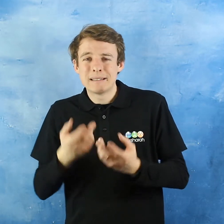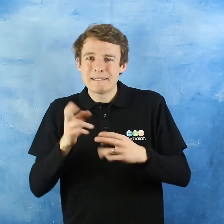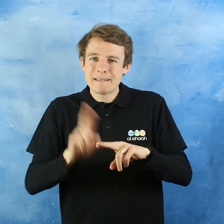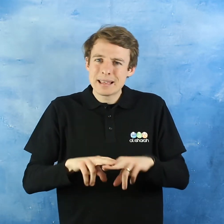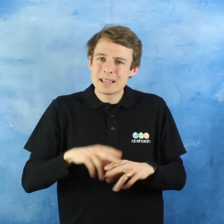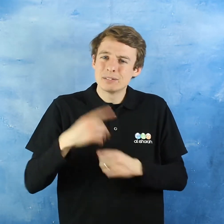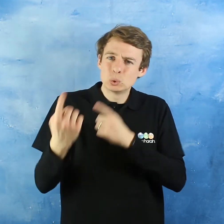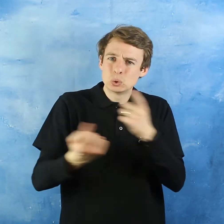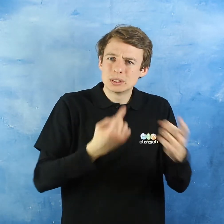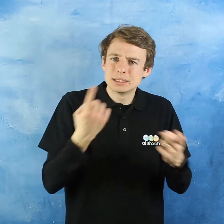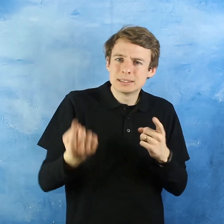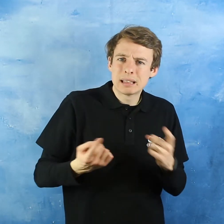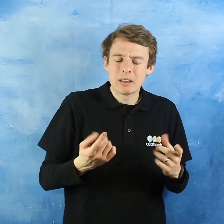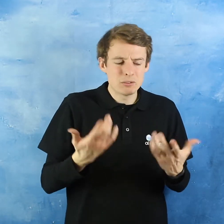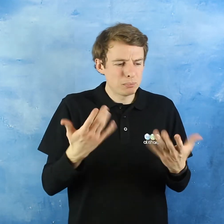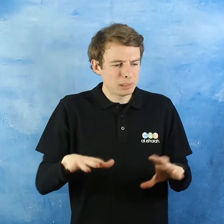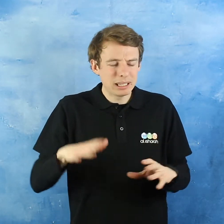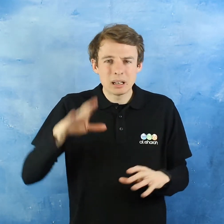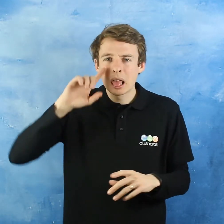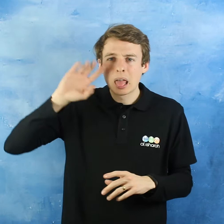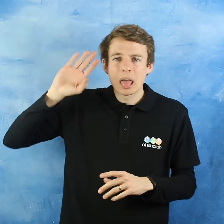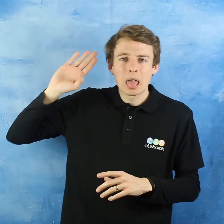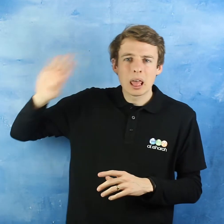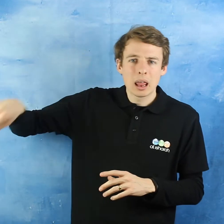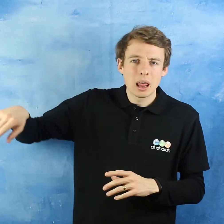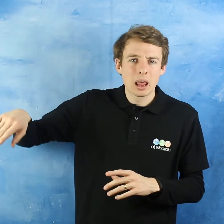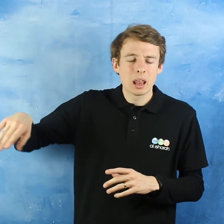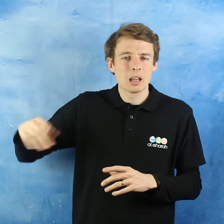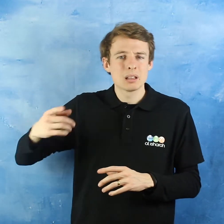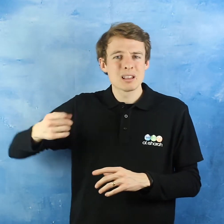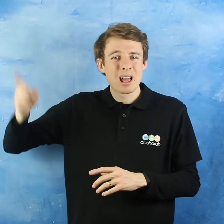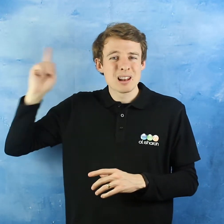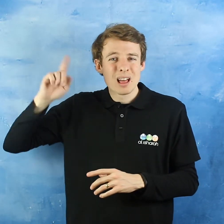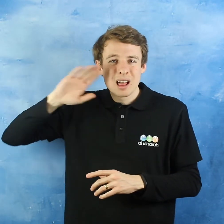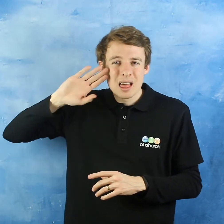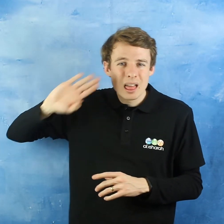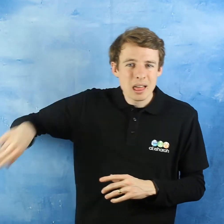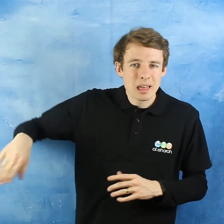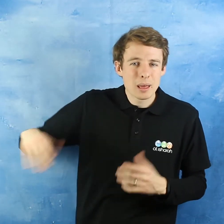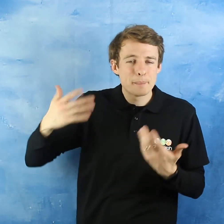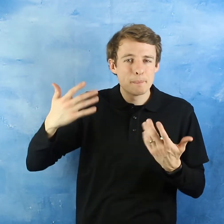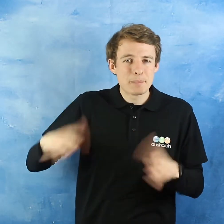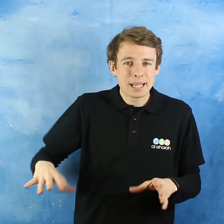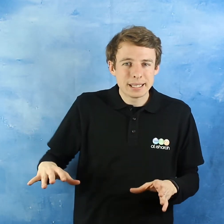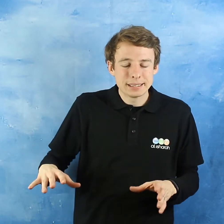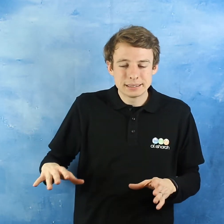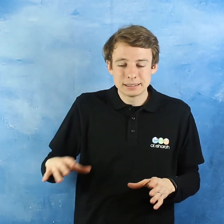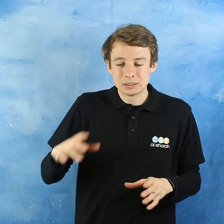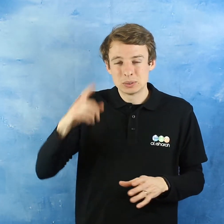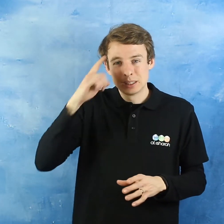Allahu ghalibun ala amri. Allah subhanahu wa ta'ala can change. Nobody